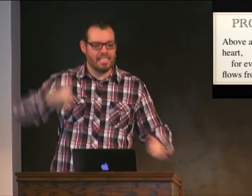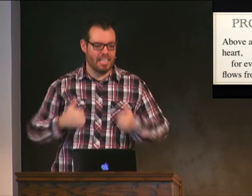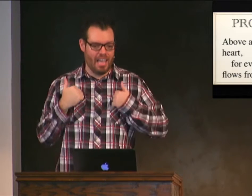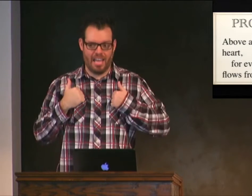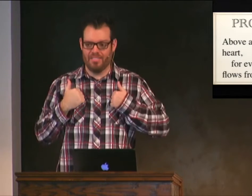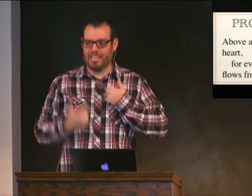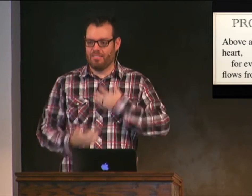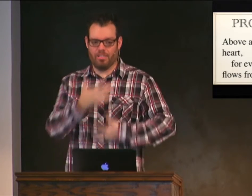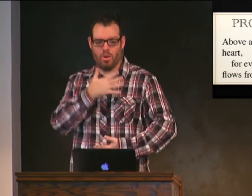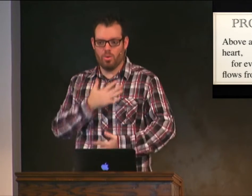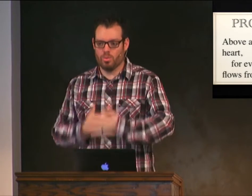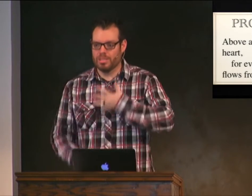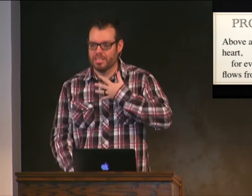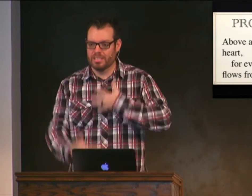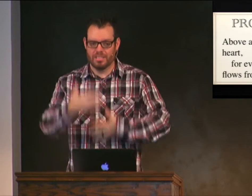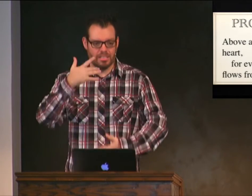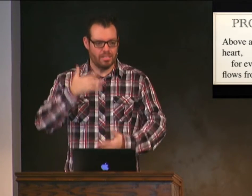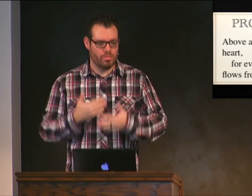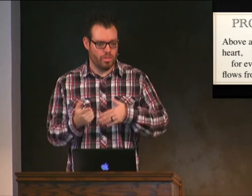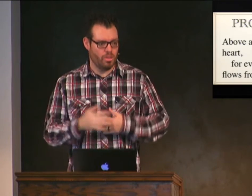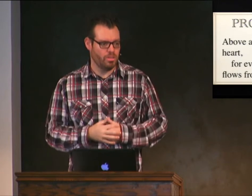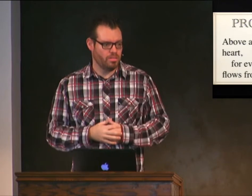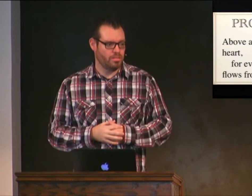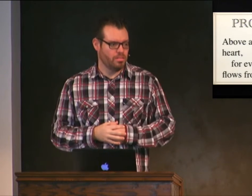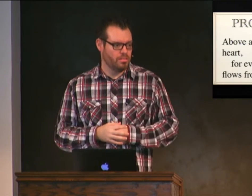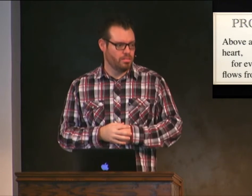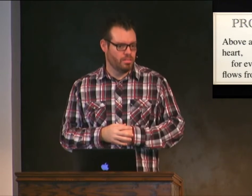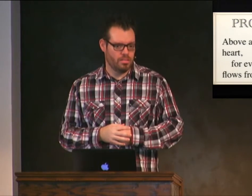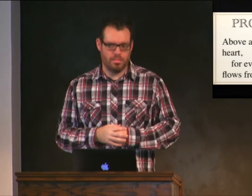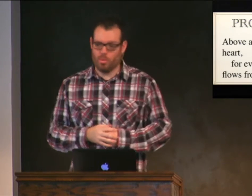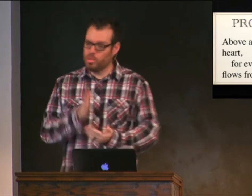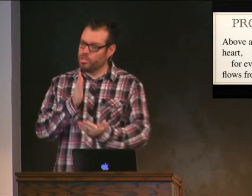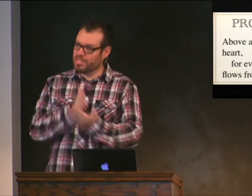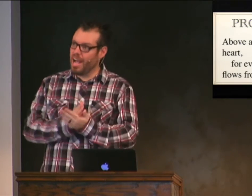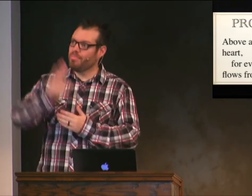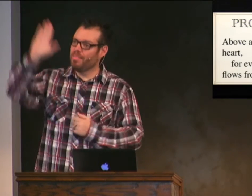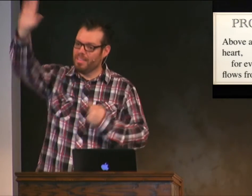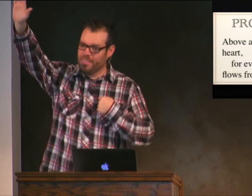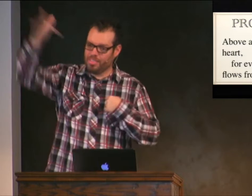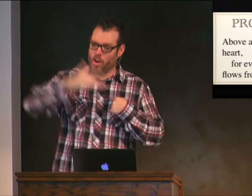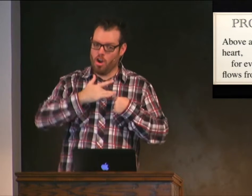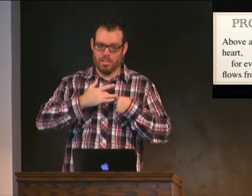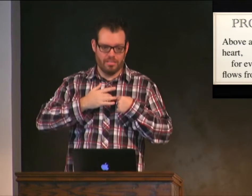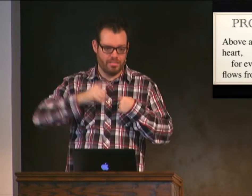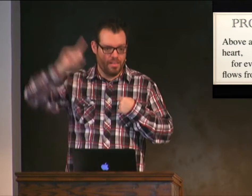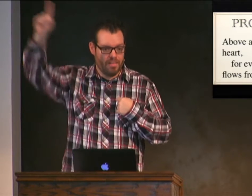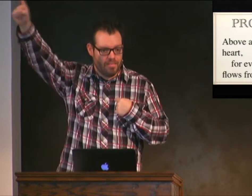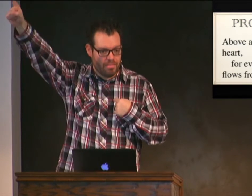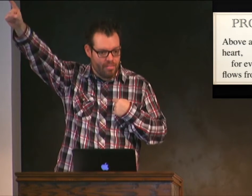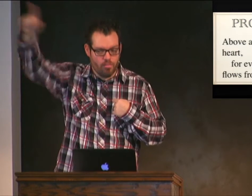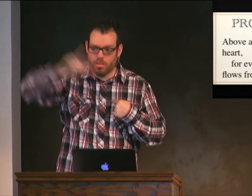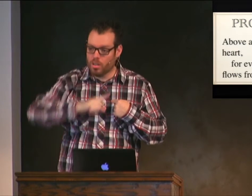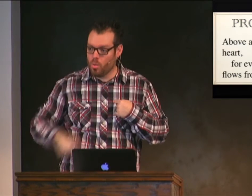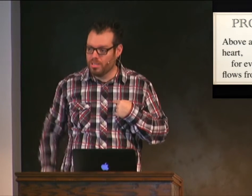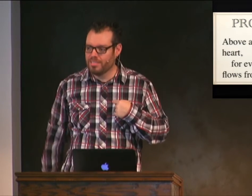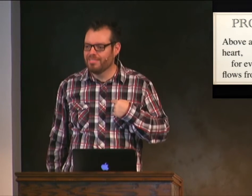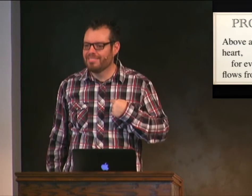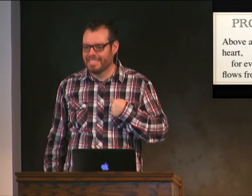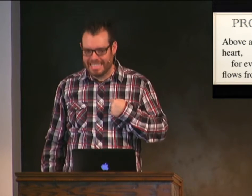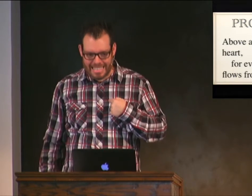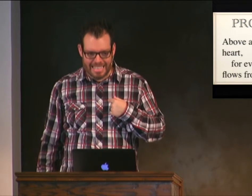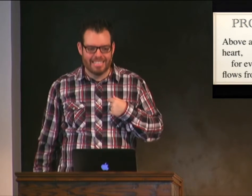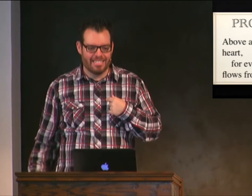He is the life that flows through you. But when you stop the heart with the